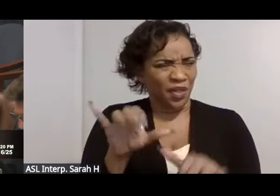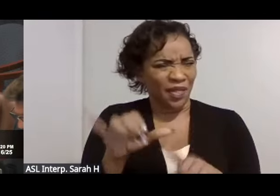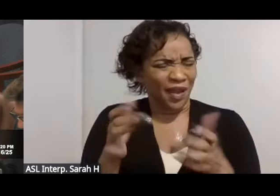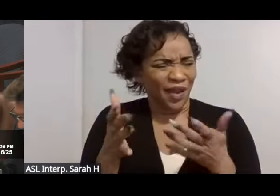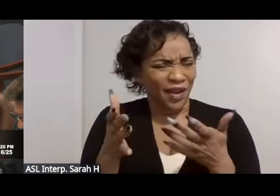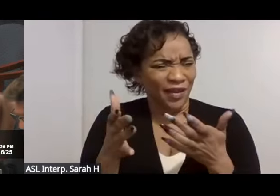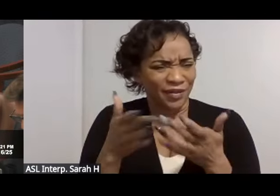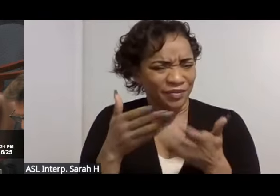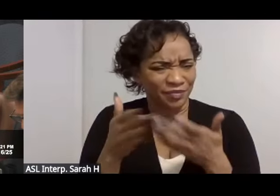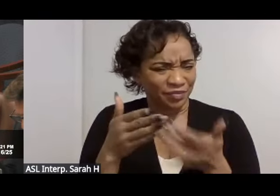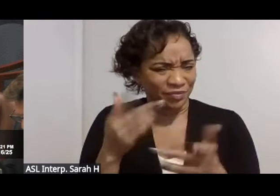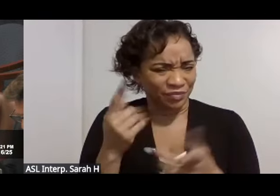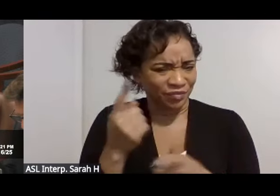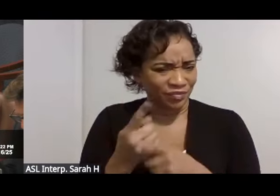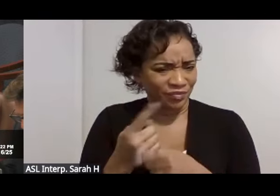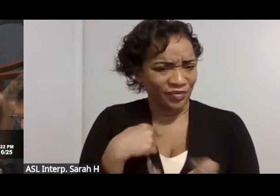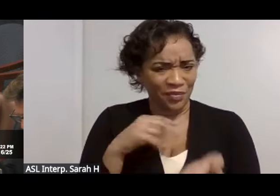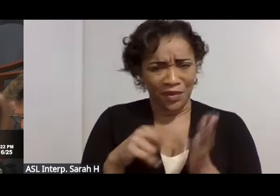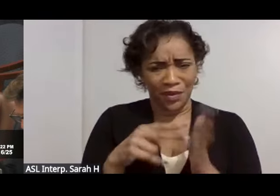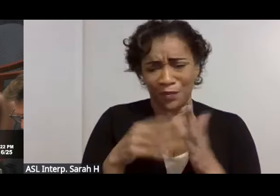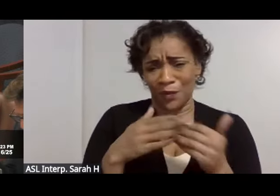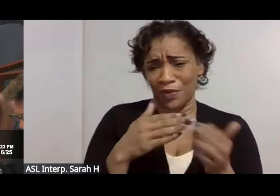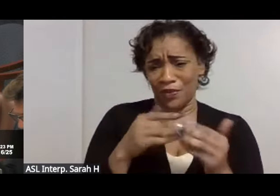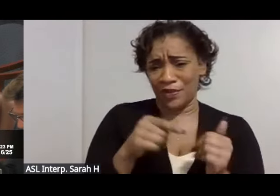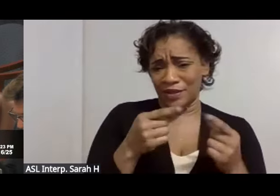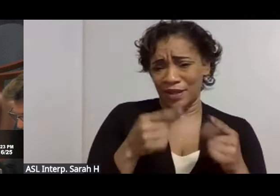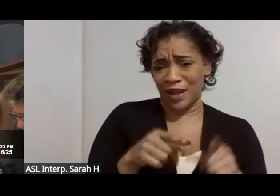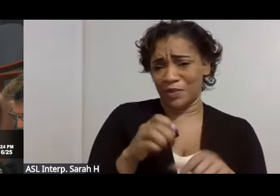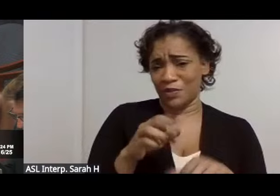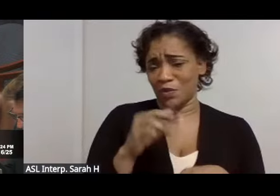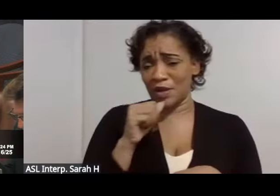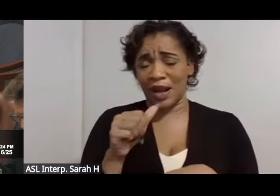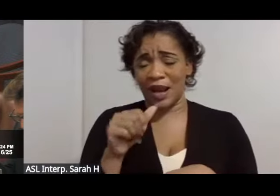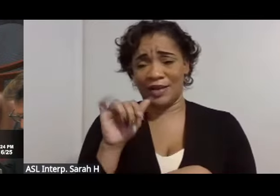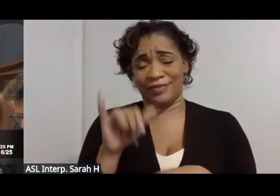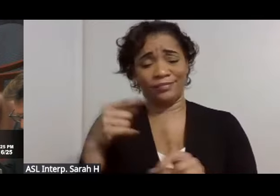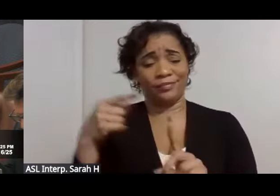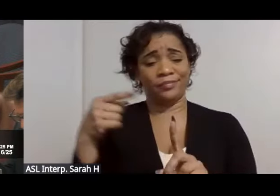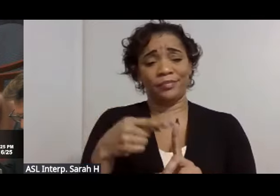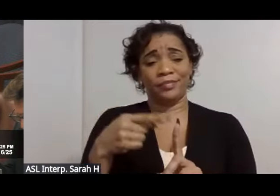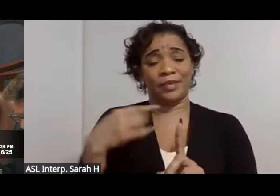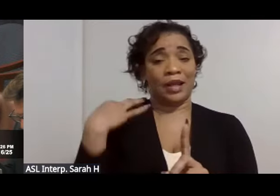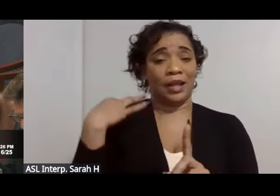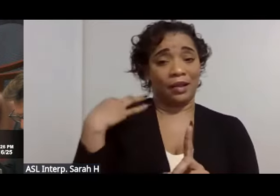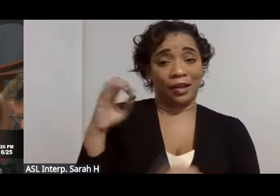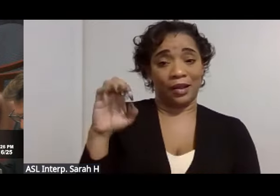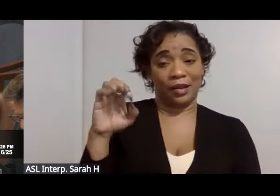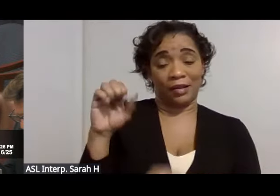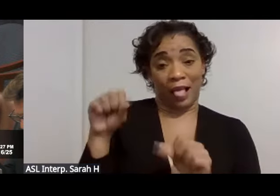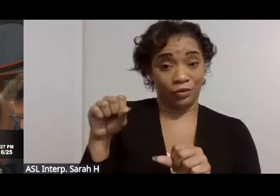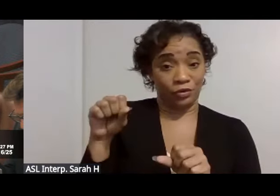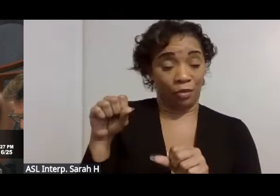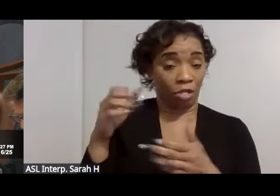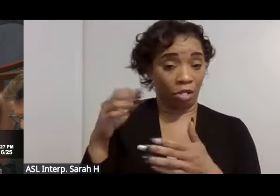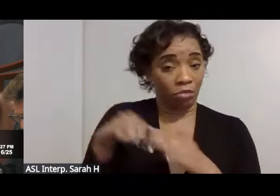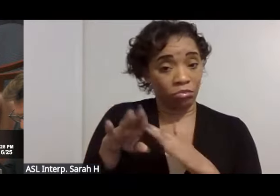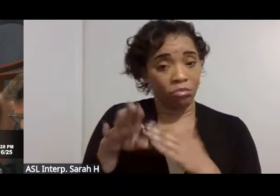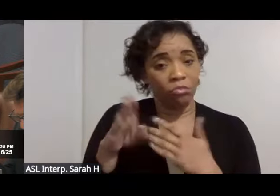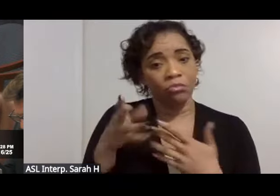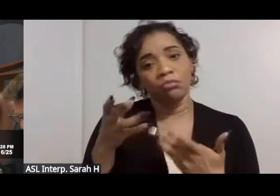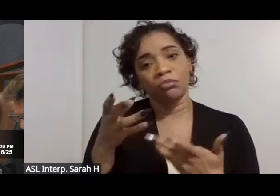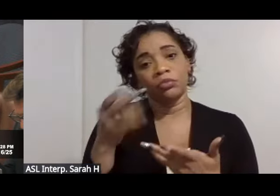this does happen or doesn't happen, really, it's just a matter of eligibility, right? So if you're maintaining someone's eligibility and if there's a change in